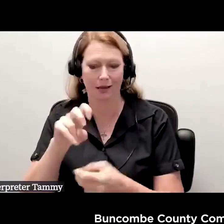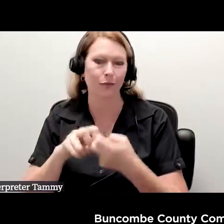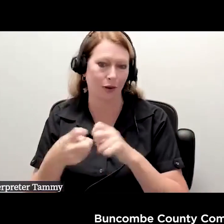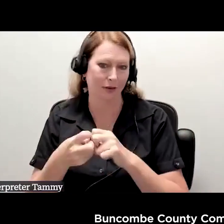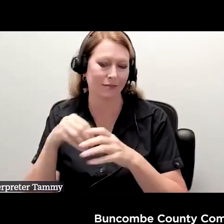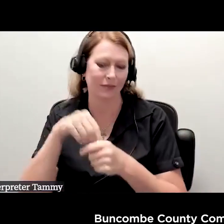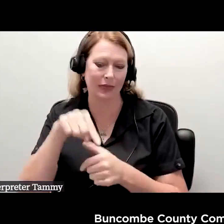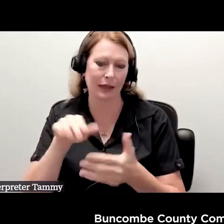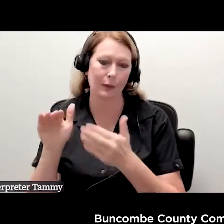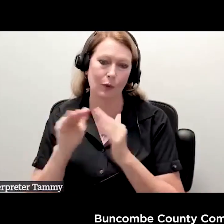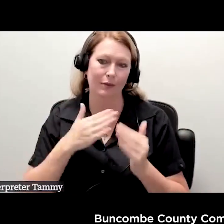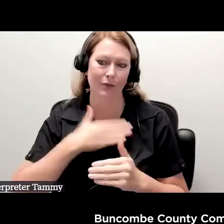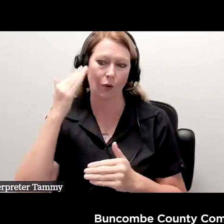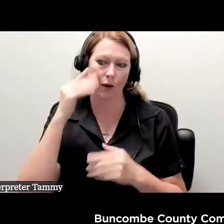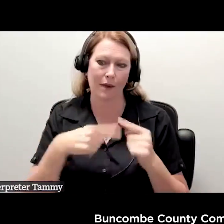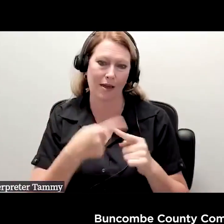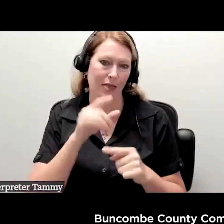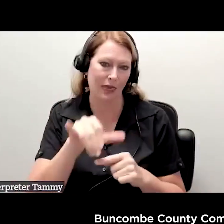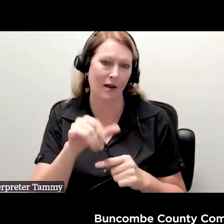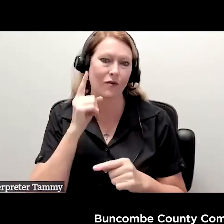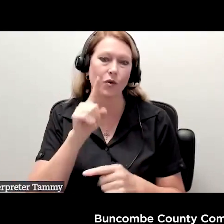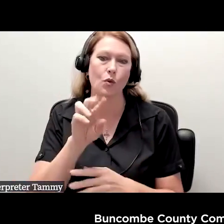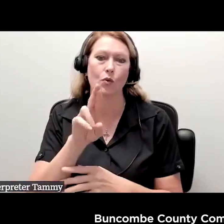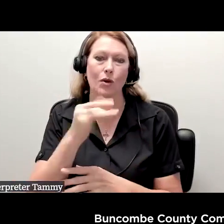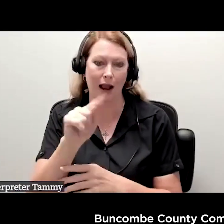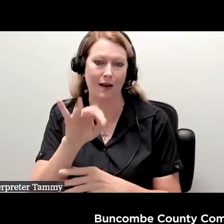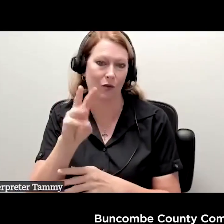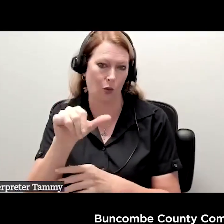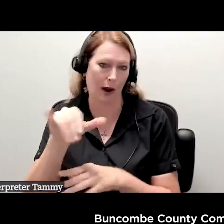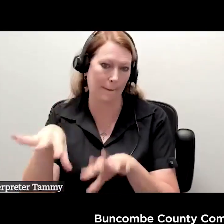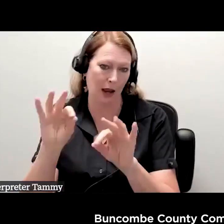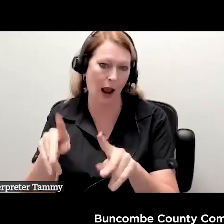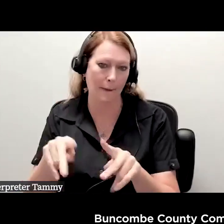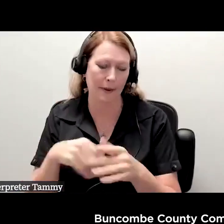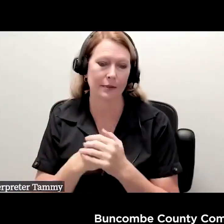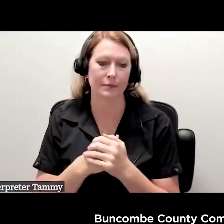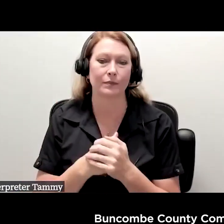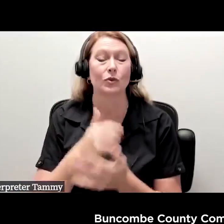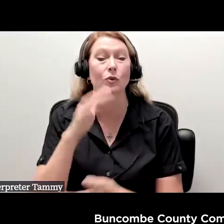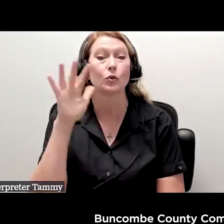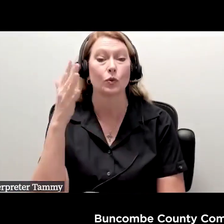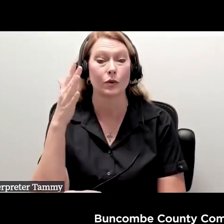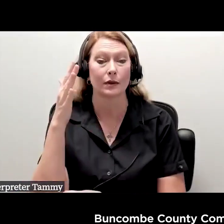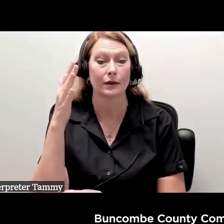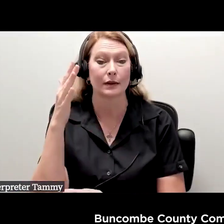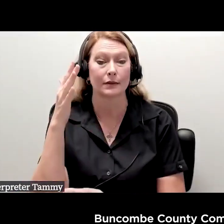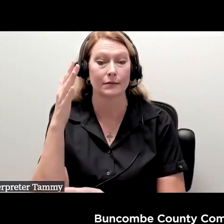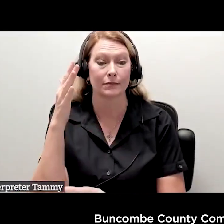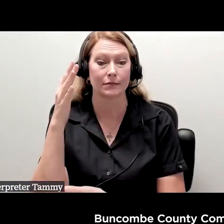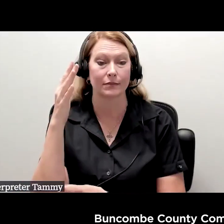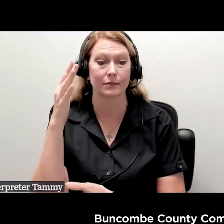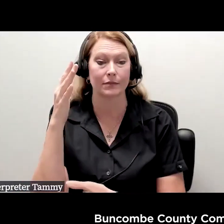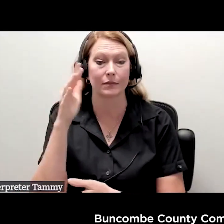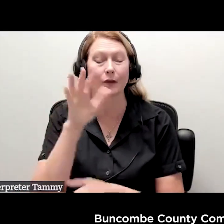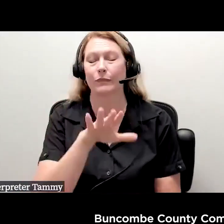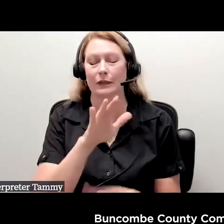So just please be aware of that for right-of-way pickup. Crews are making rounds across the county and they'll keep coming